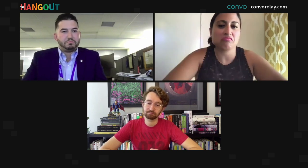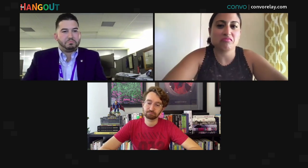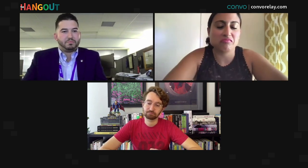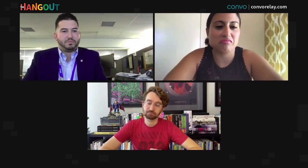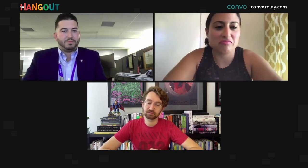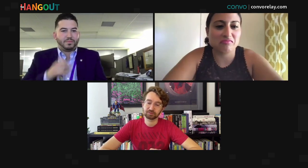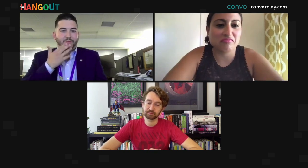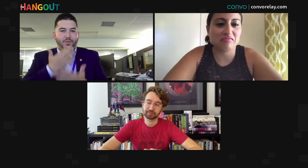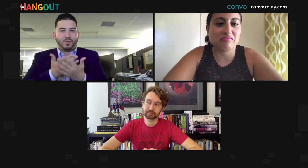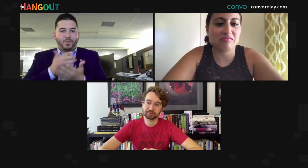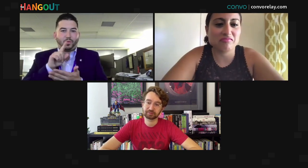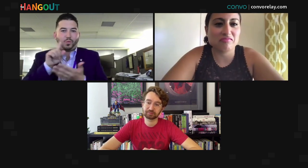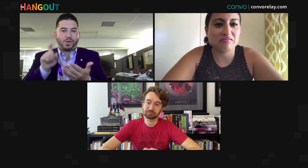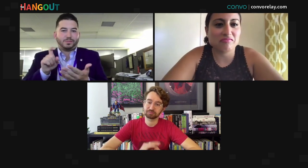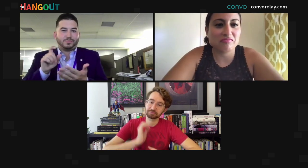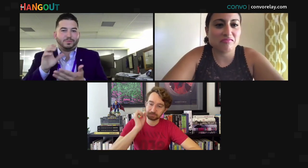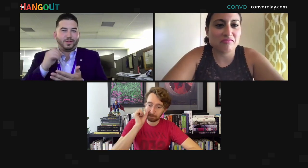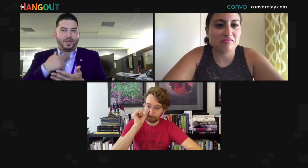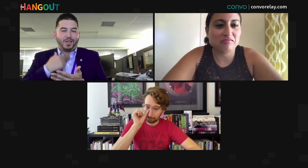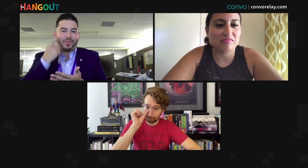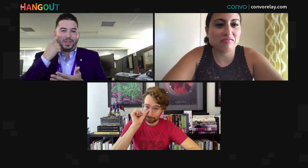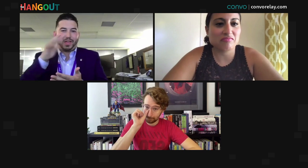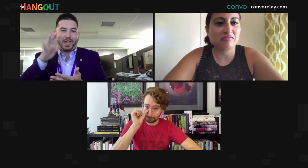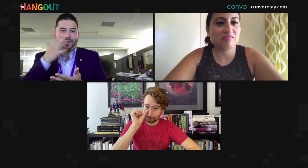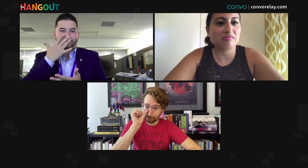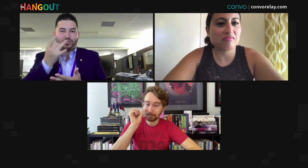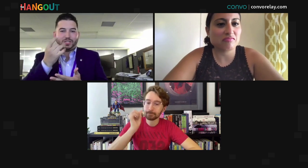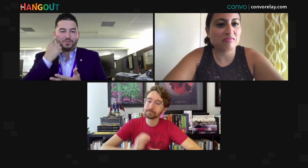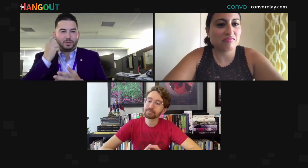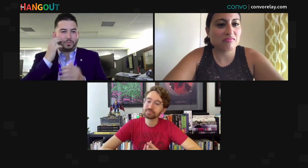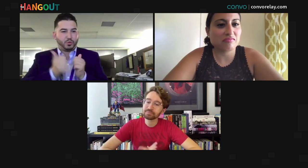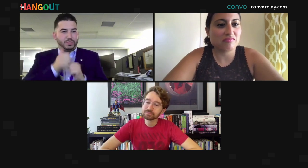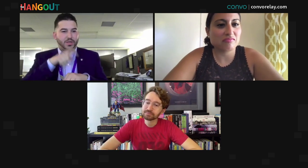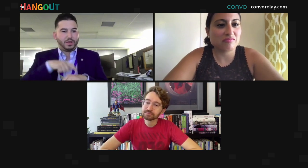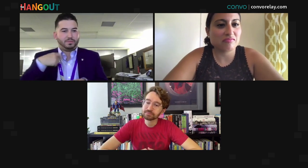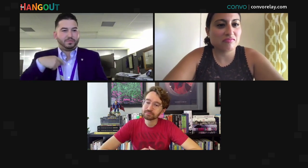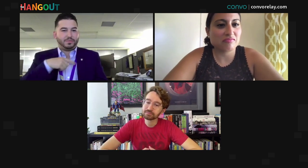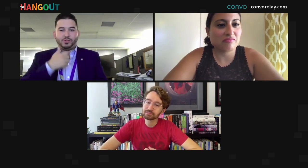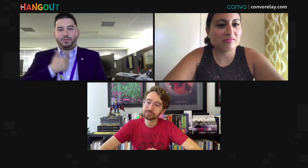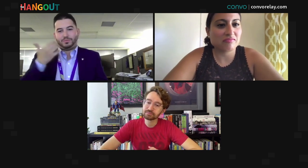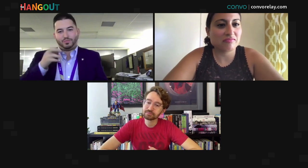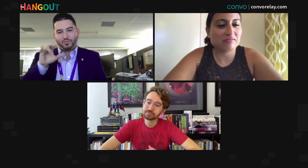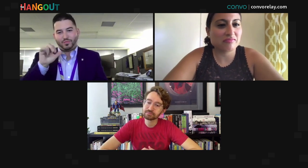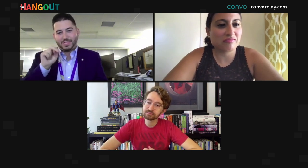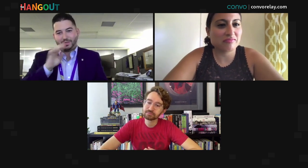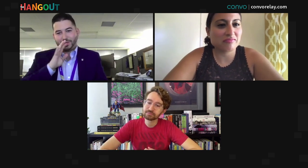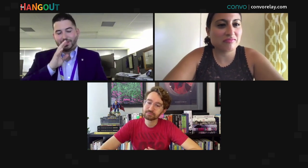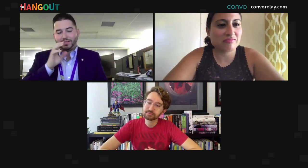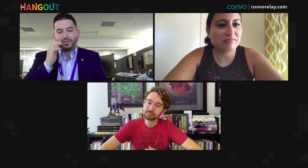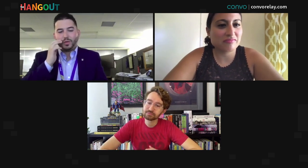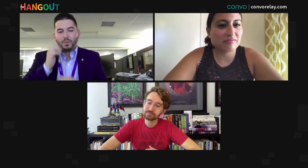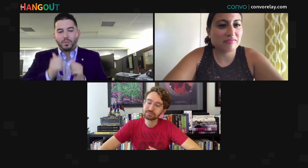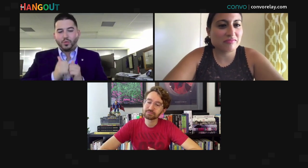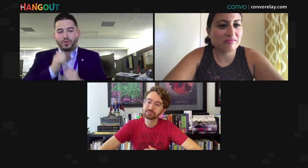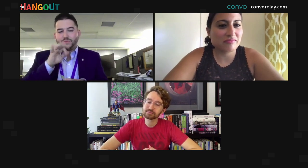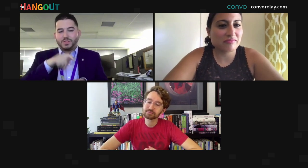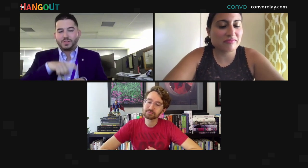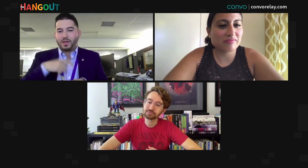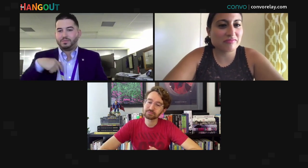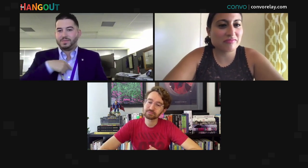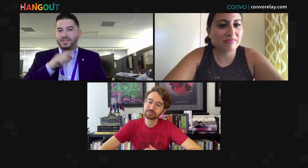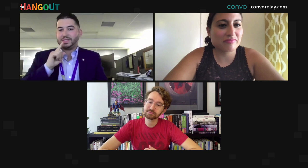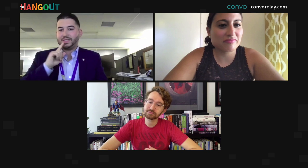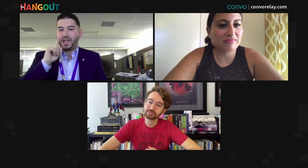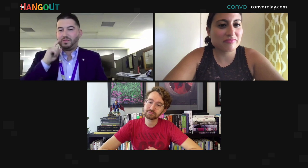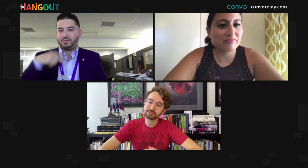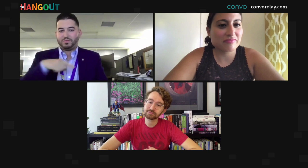work with in your workplace? That's a good question. This is Ryan. I think it's kind of interesting because most of the time, oh, this is Ryan speaking.